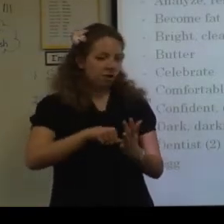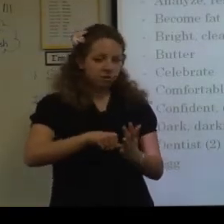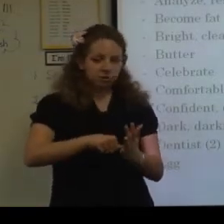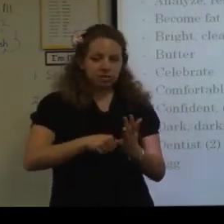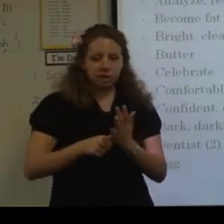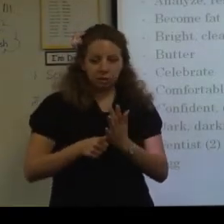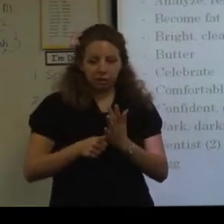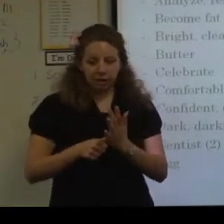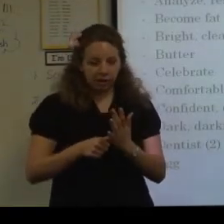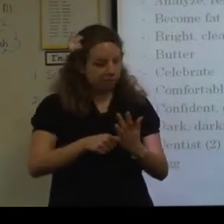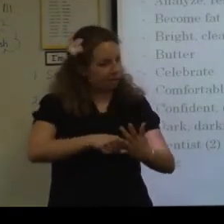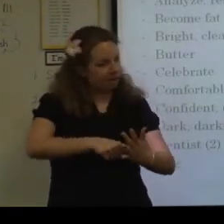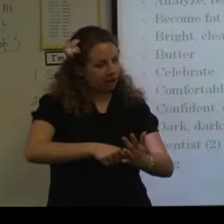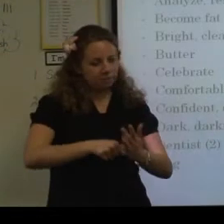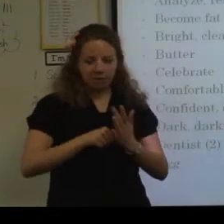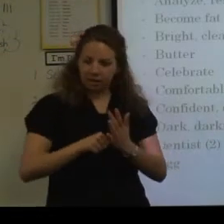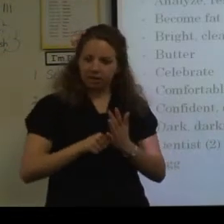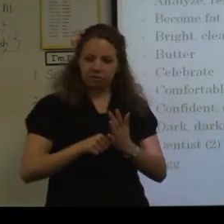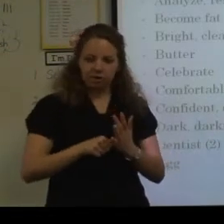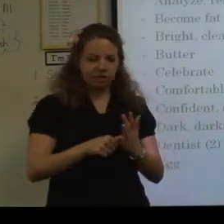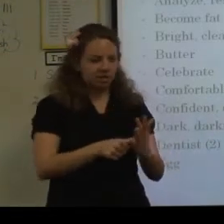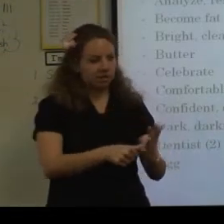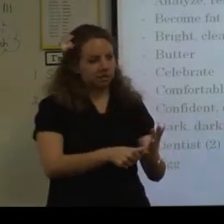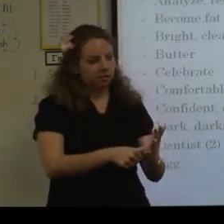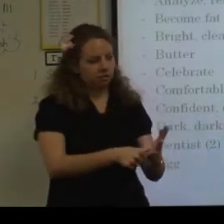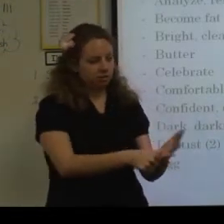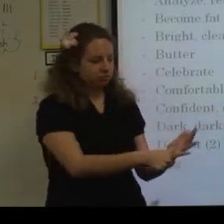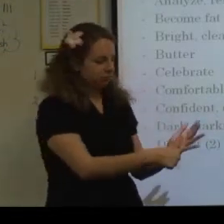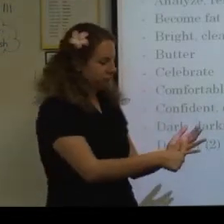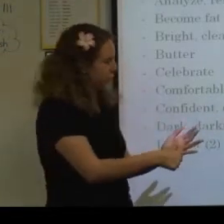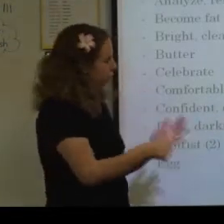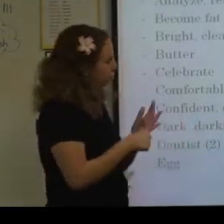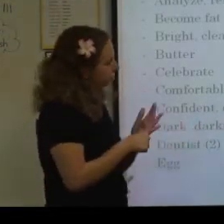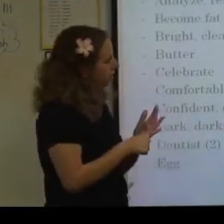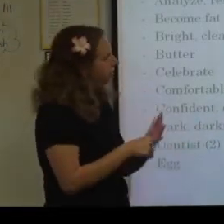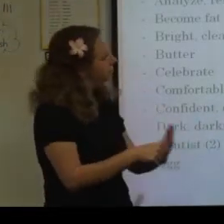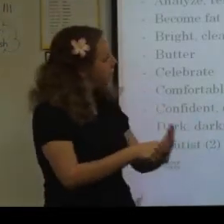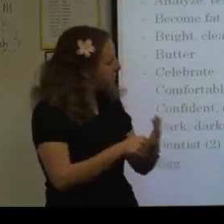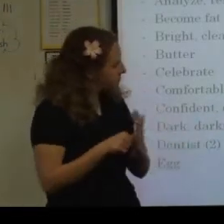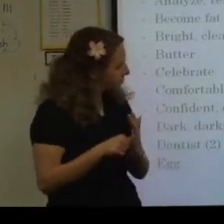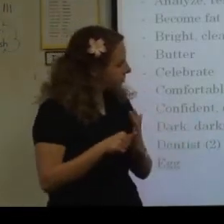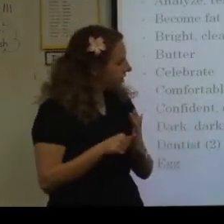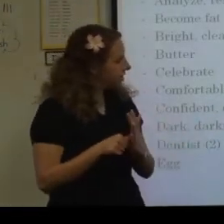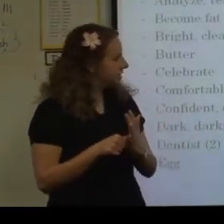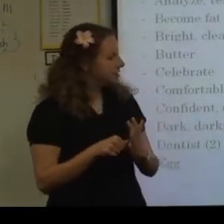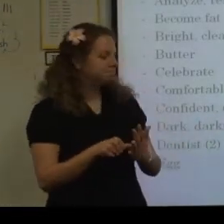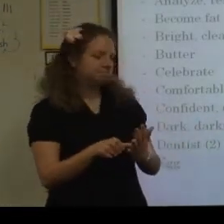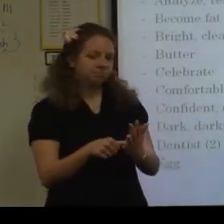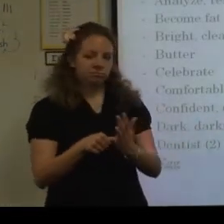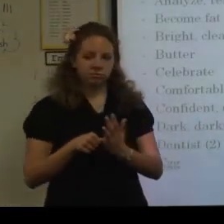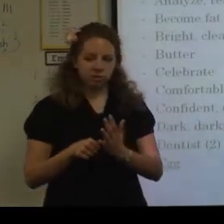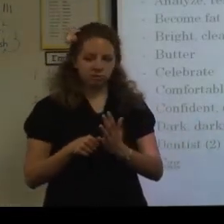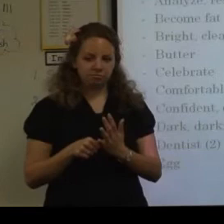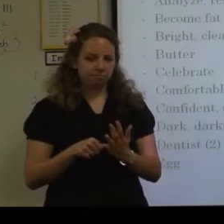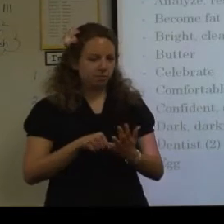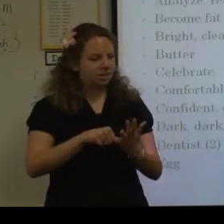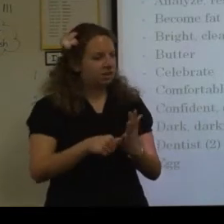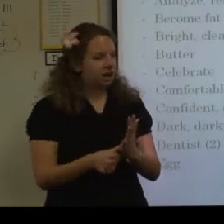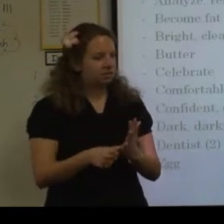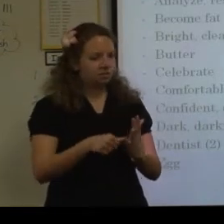also seen it going back up, like impress, like going just toward yourself, and like impress. So, but I think either of